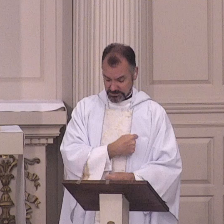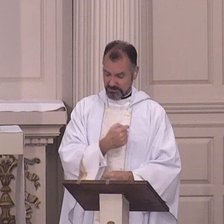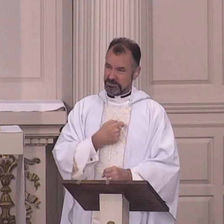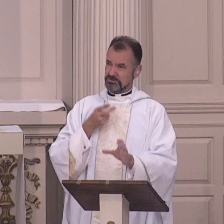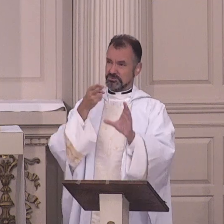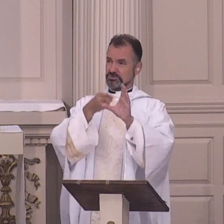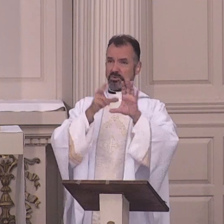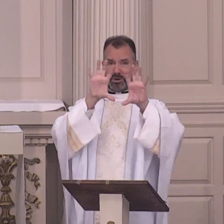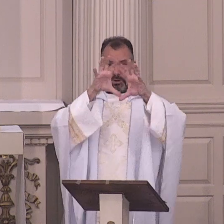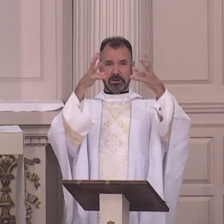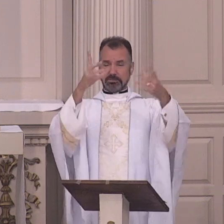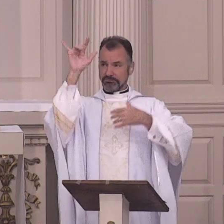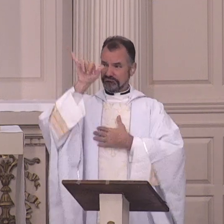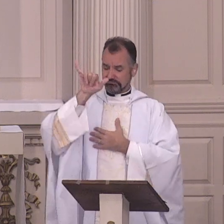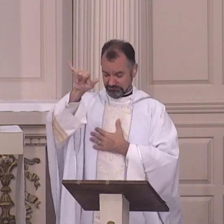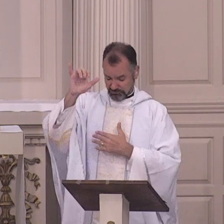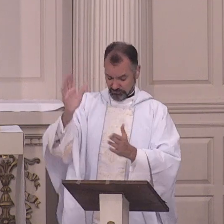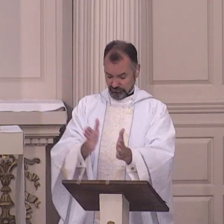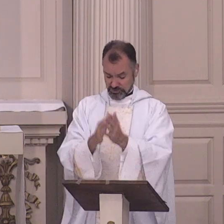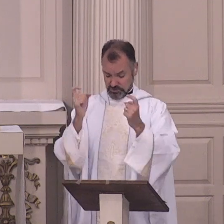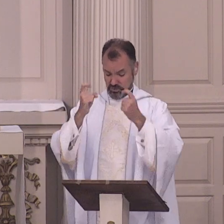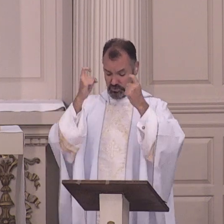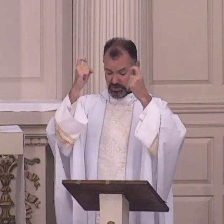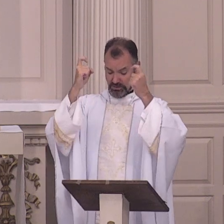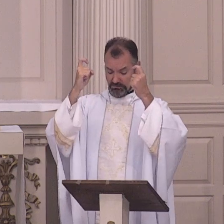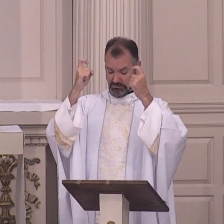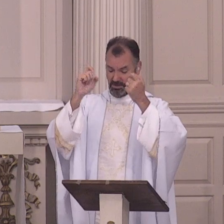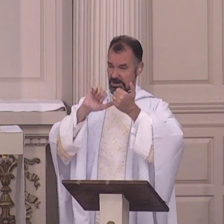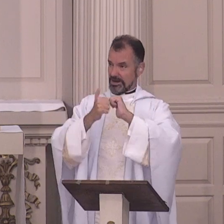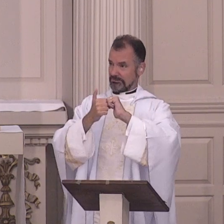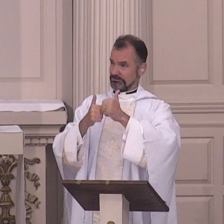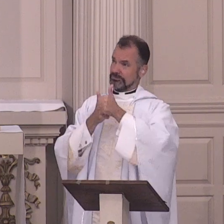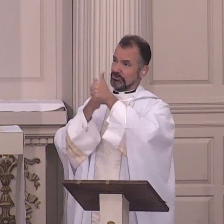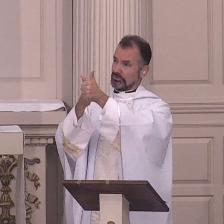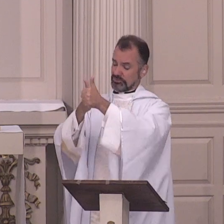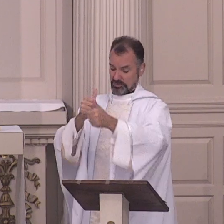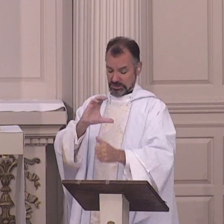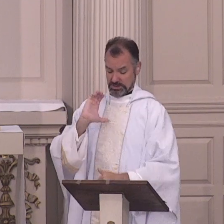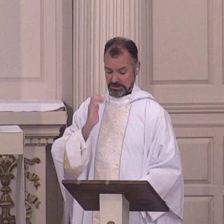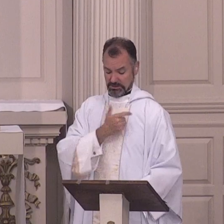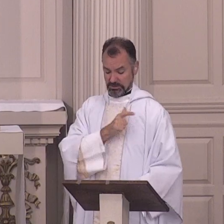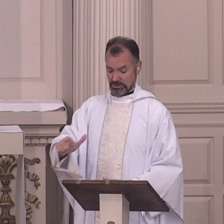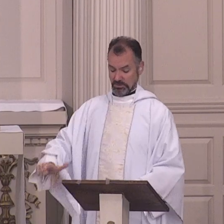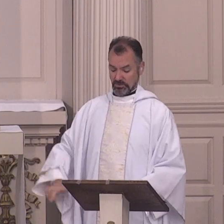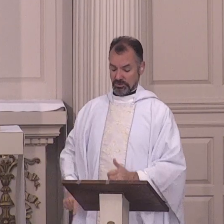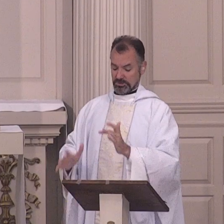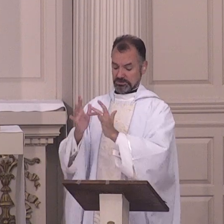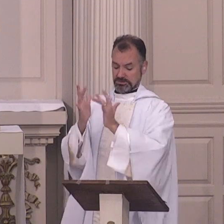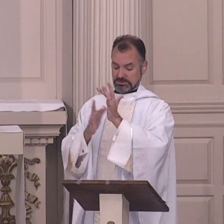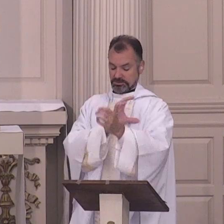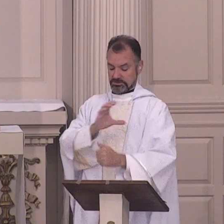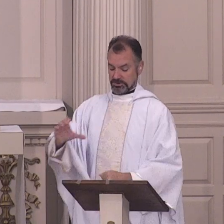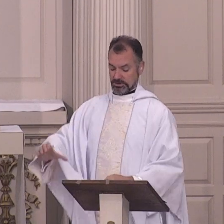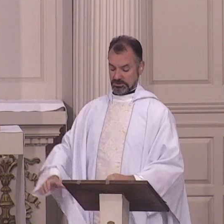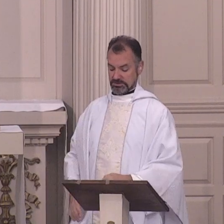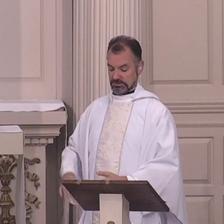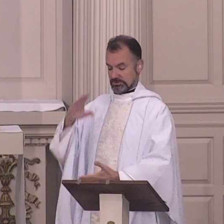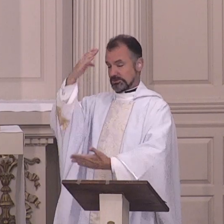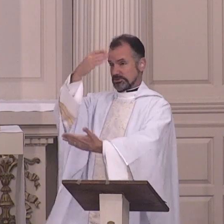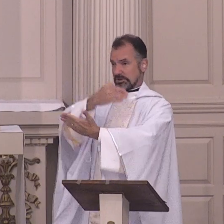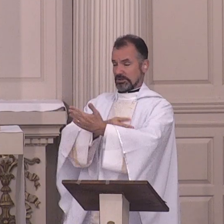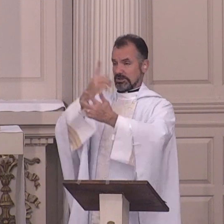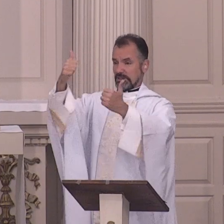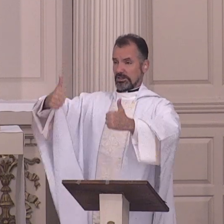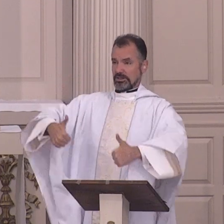by their protection and rejoice eternally in their company. Through our Lord